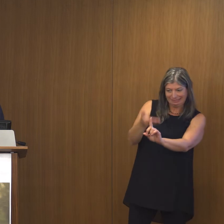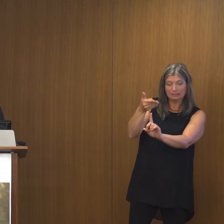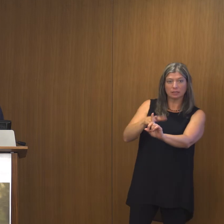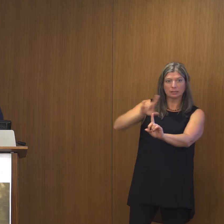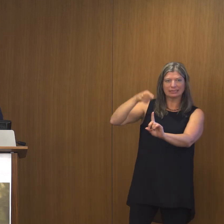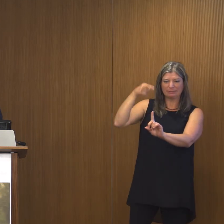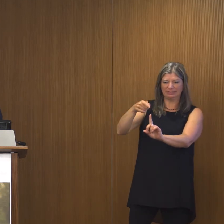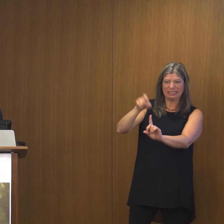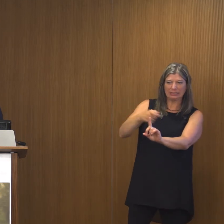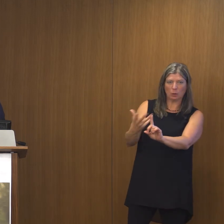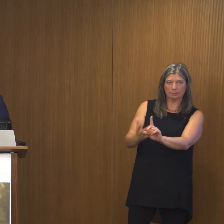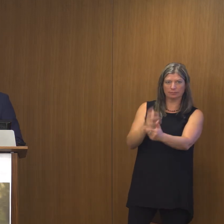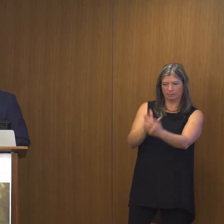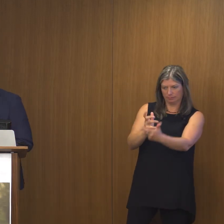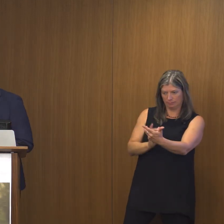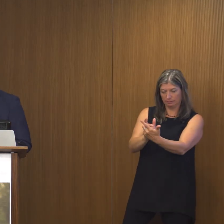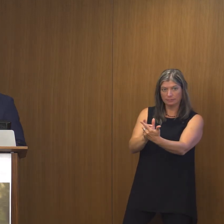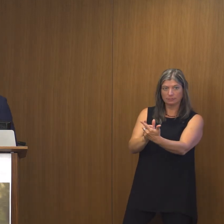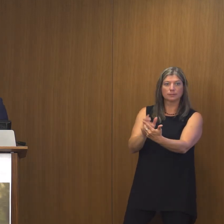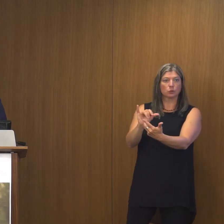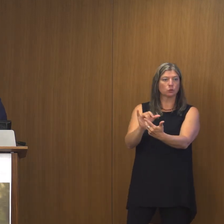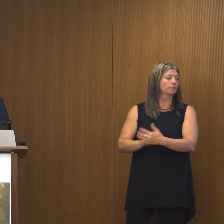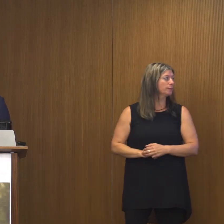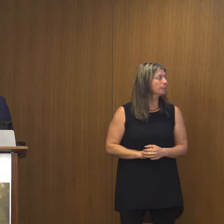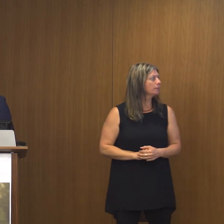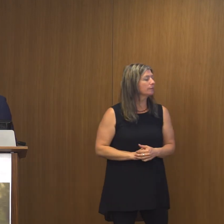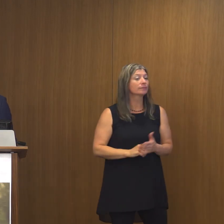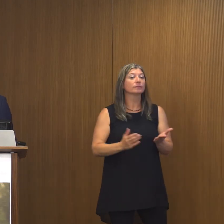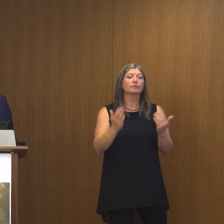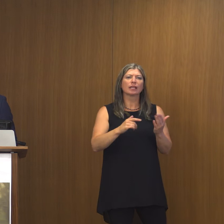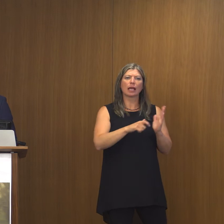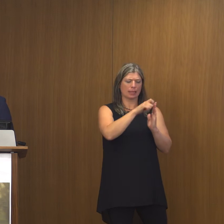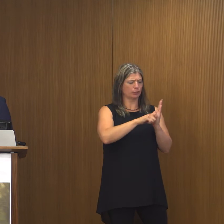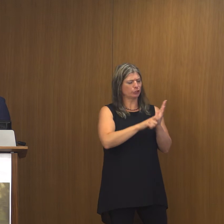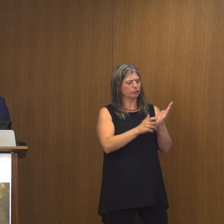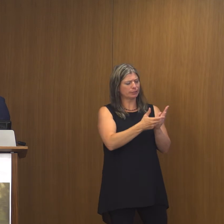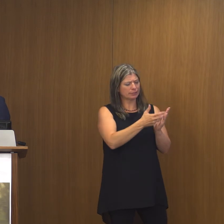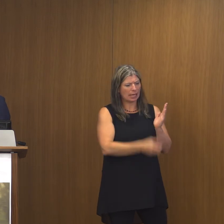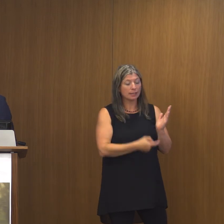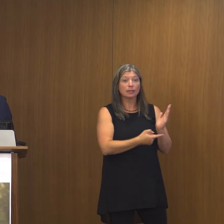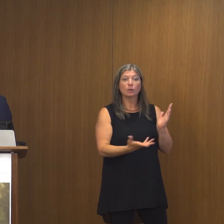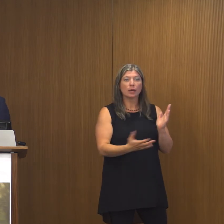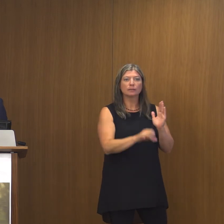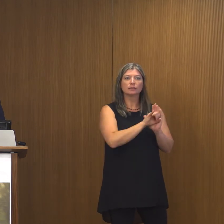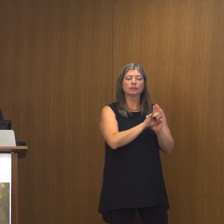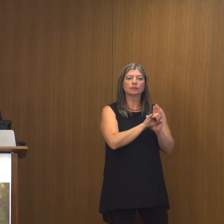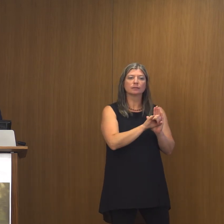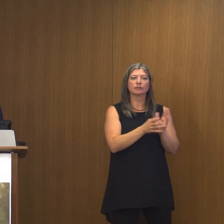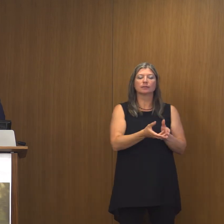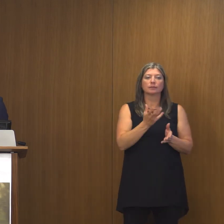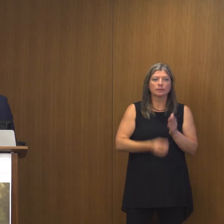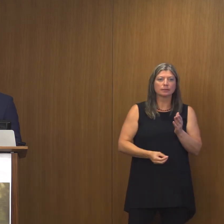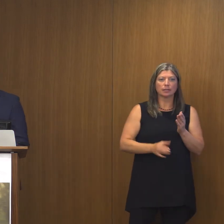So the last one, last issue we found in the literature was that there was a lack of integrated and adequate services that place a burden,